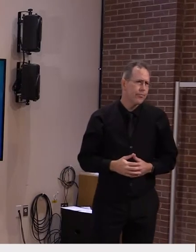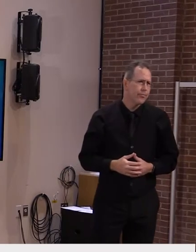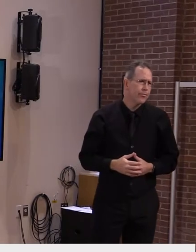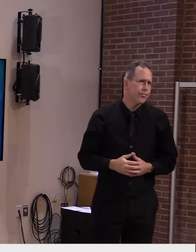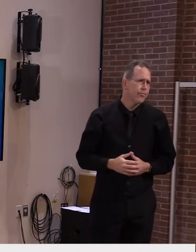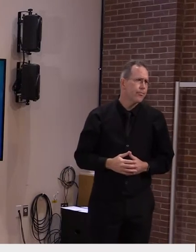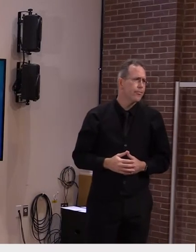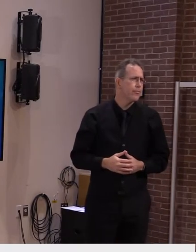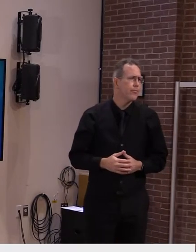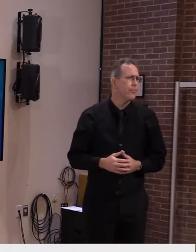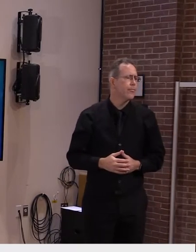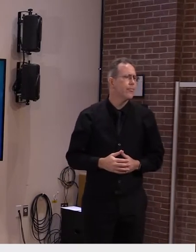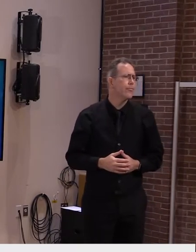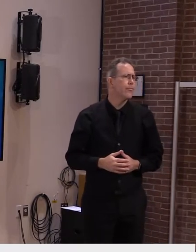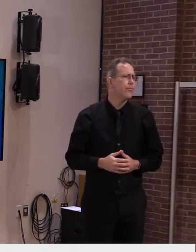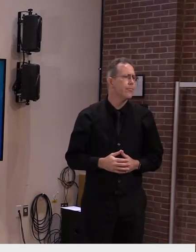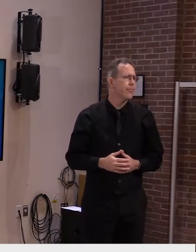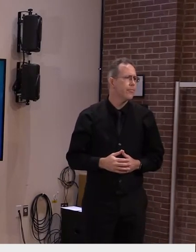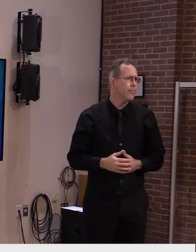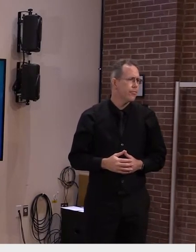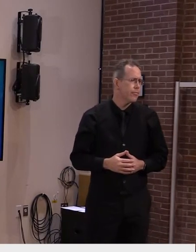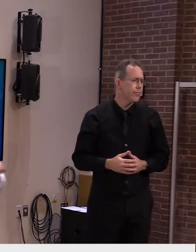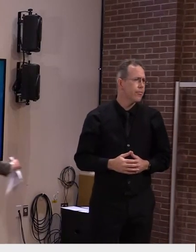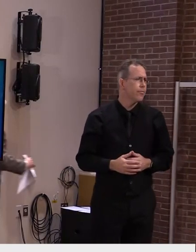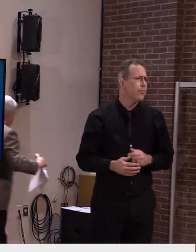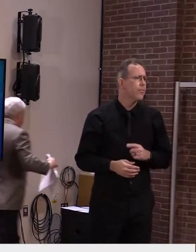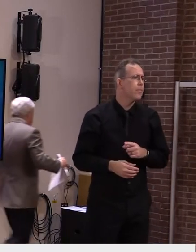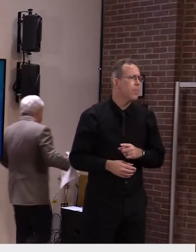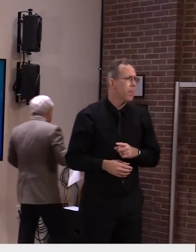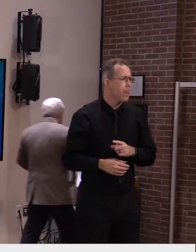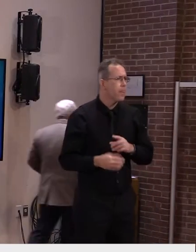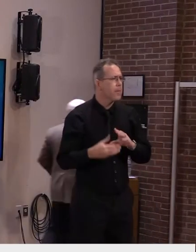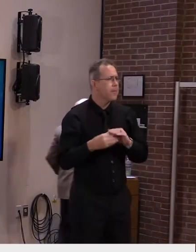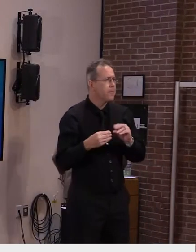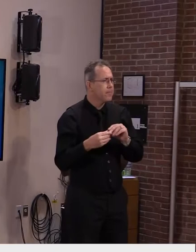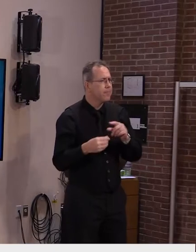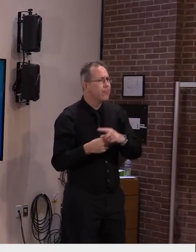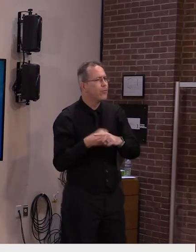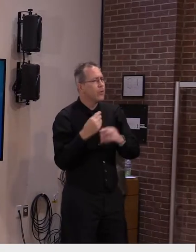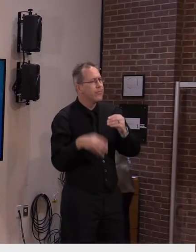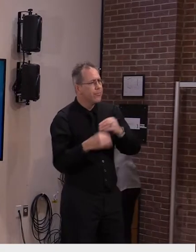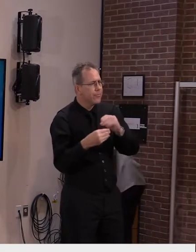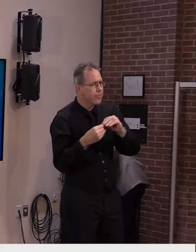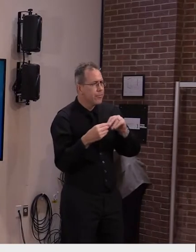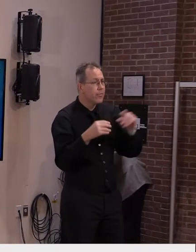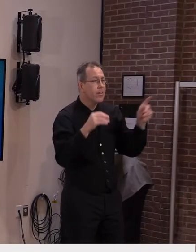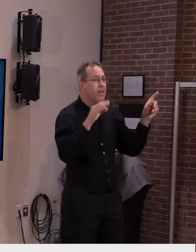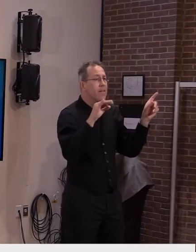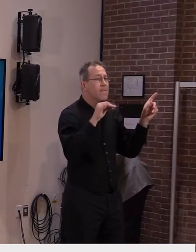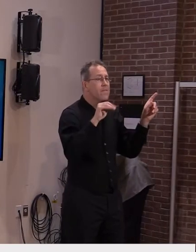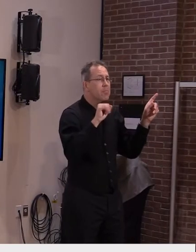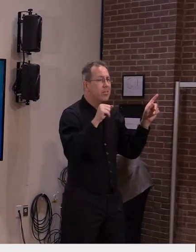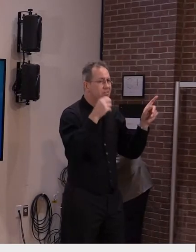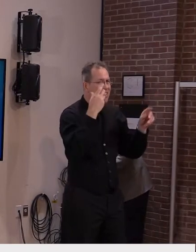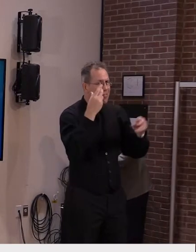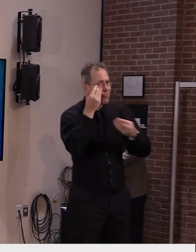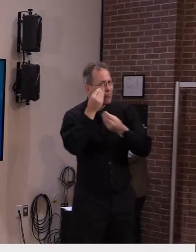Believe what we've heard from FEMA as well is that other states are much worse off than we are,